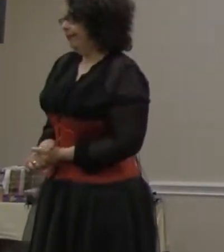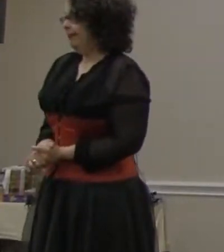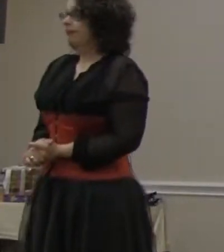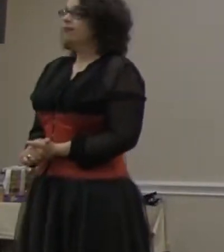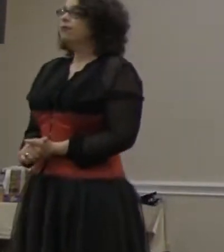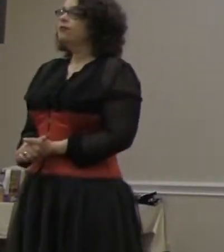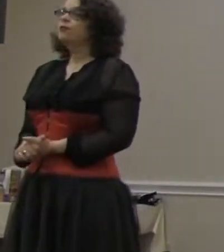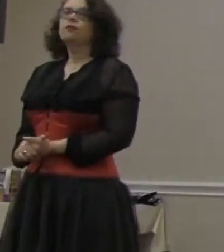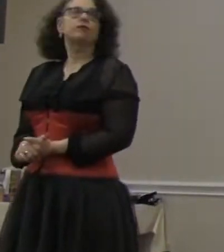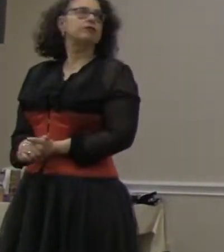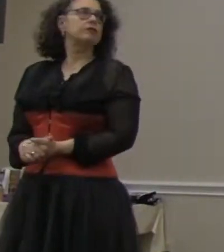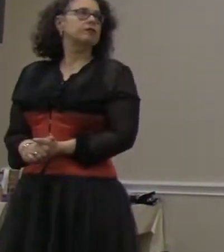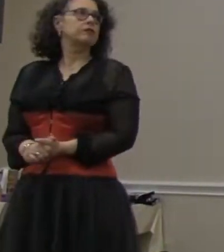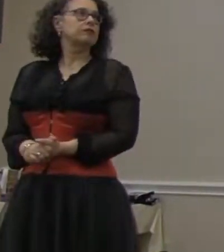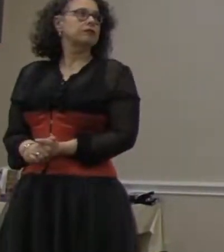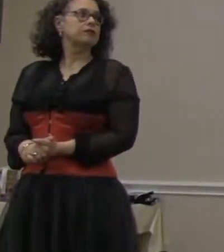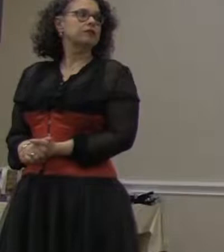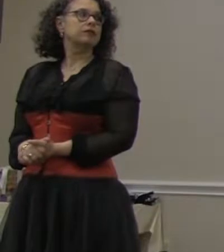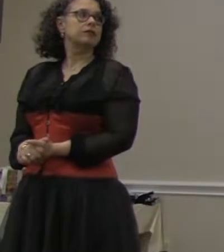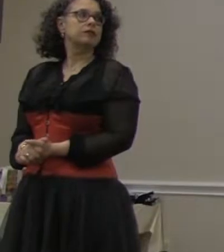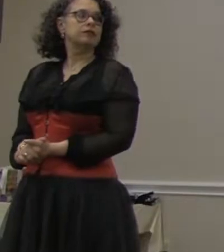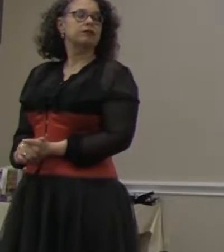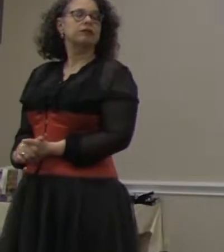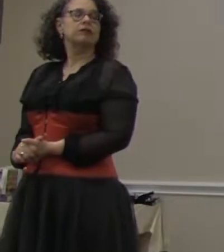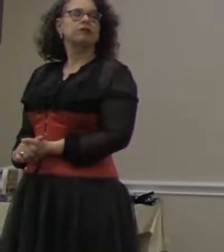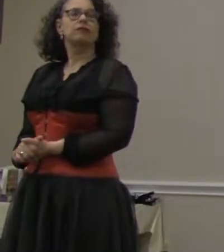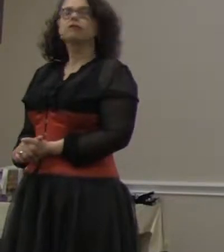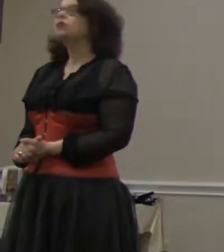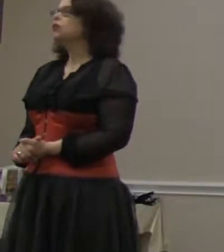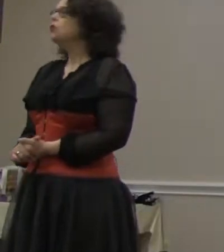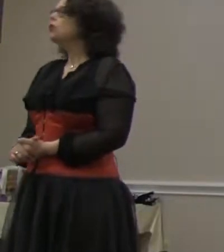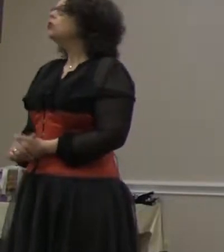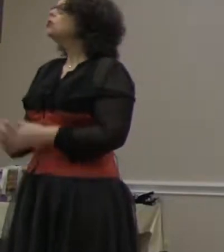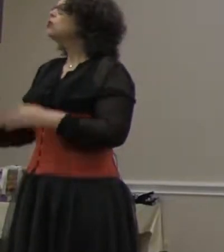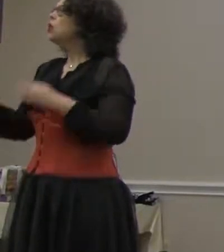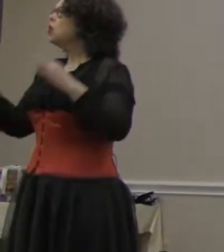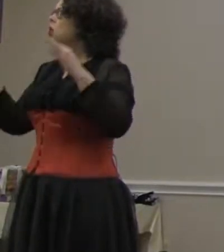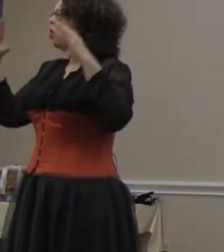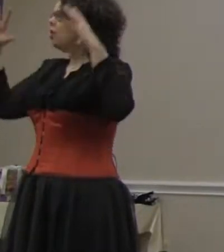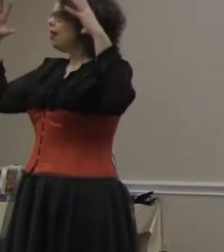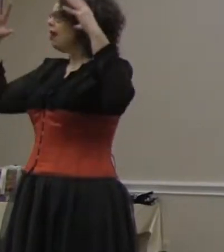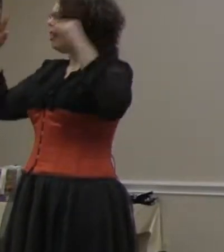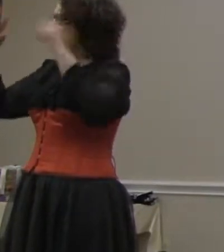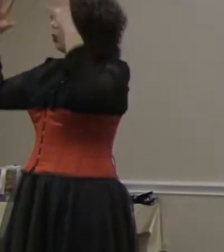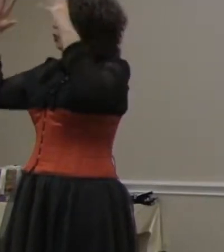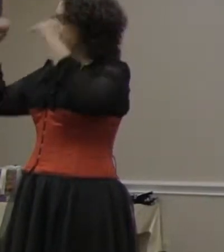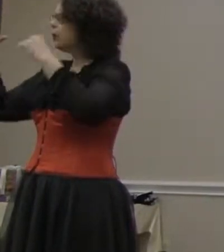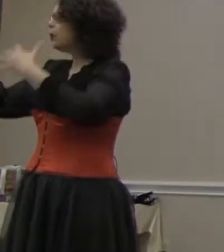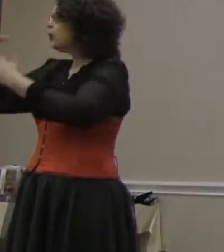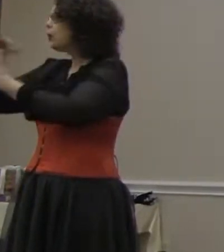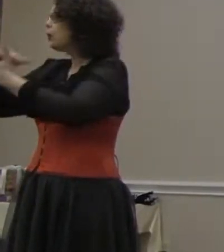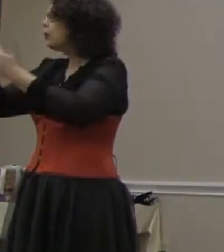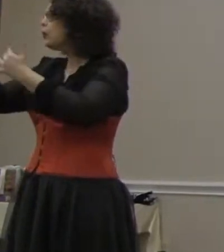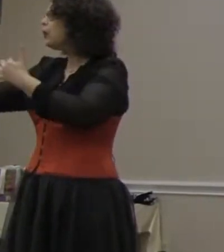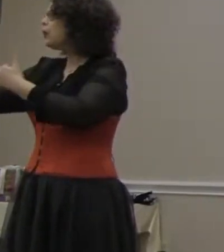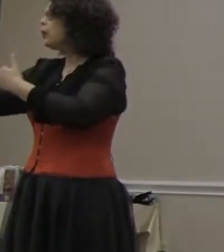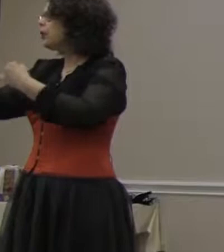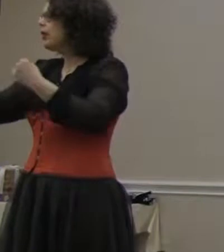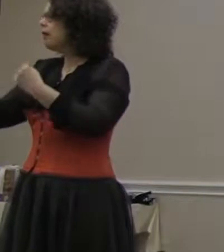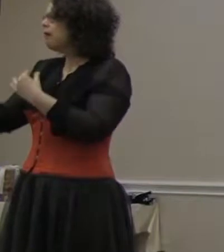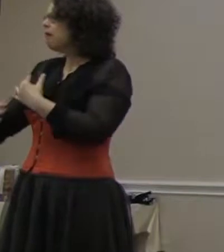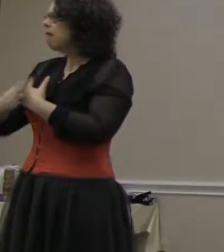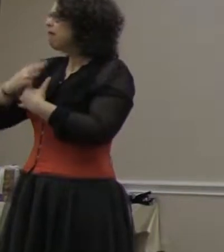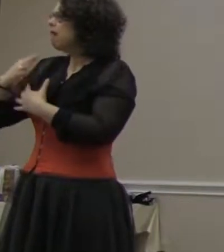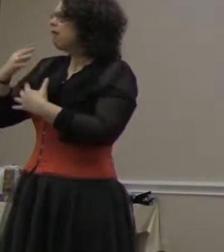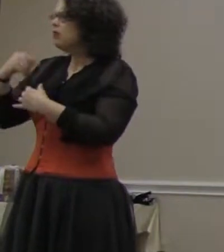The shadows cast by the dimly glowing light bulb shroud us as